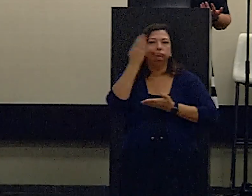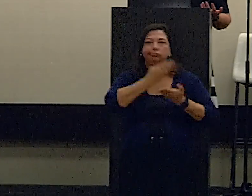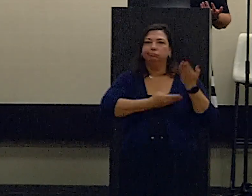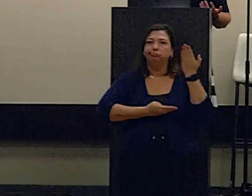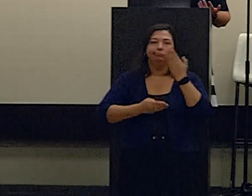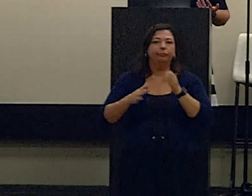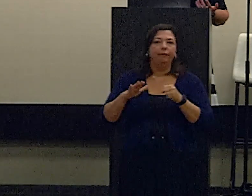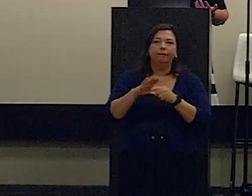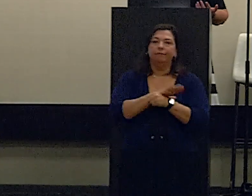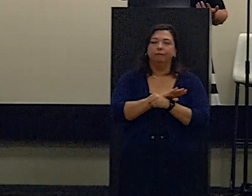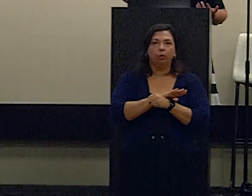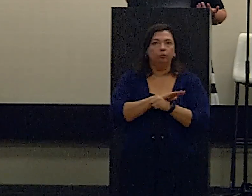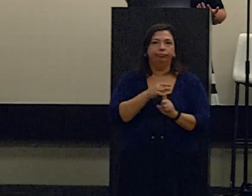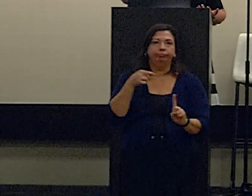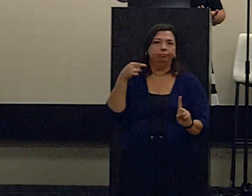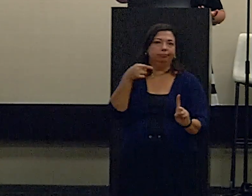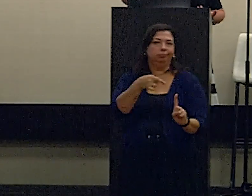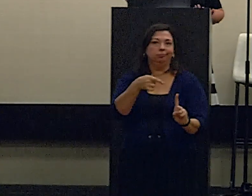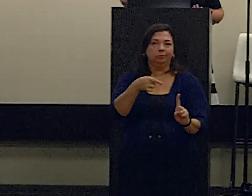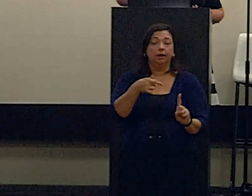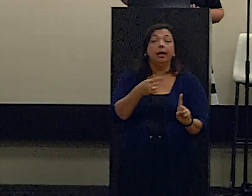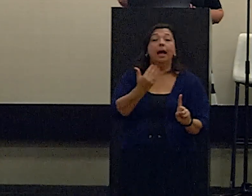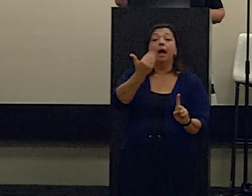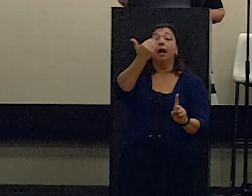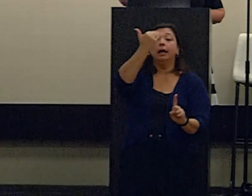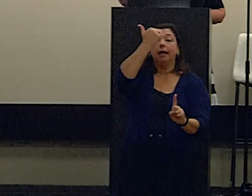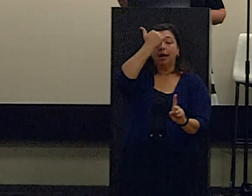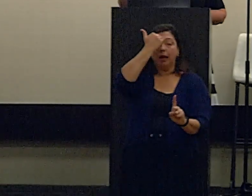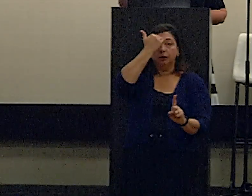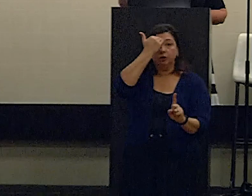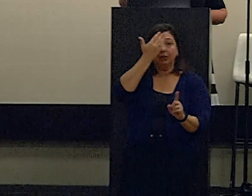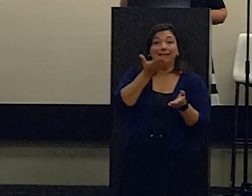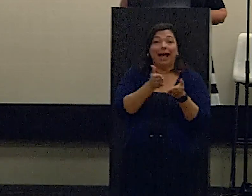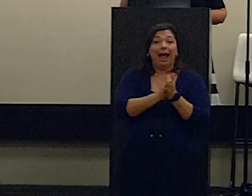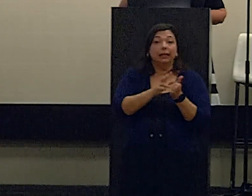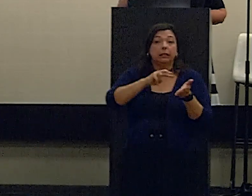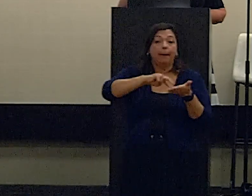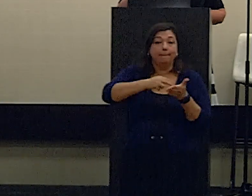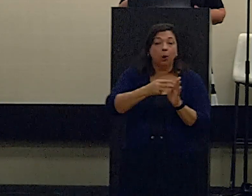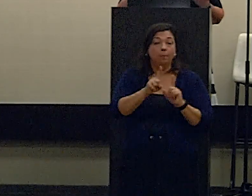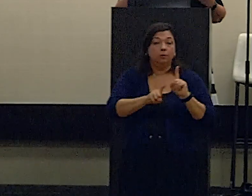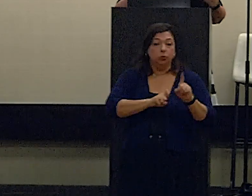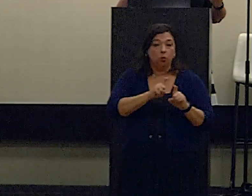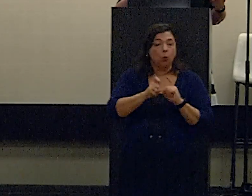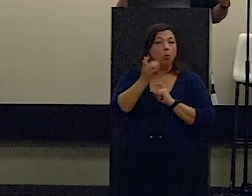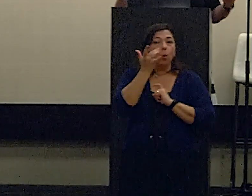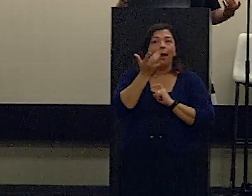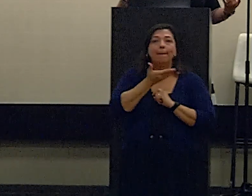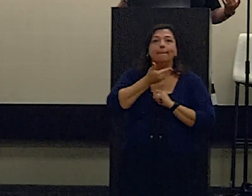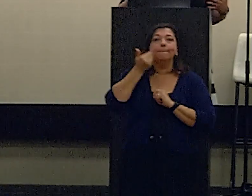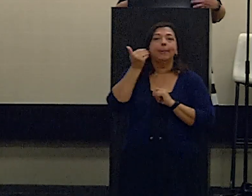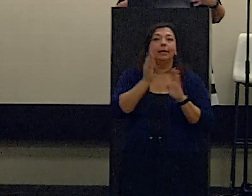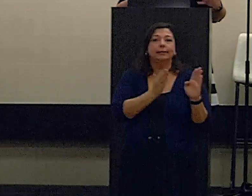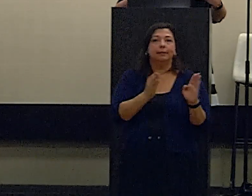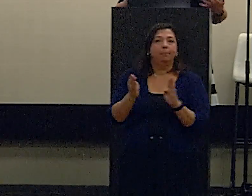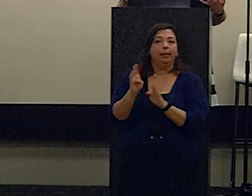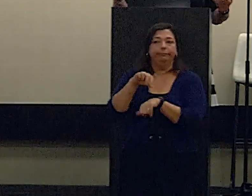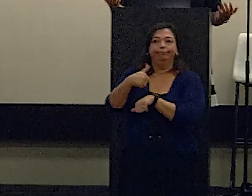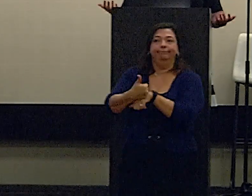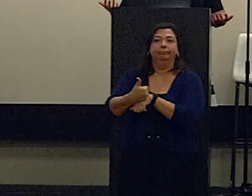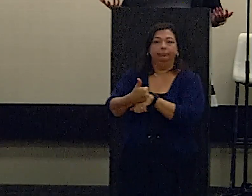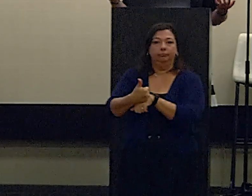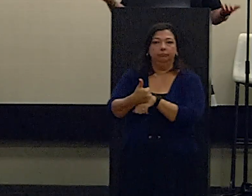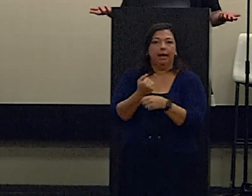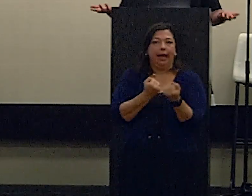picture. So this is all about being conscious and asking purposeful questions so that we can create the best possible plan and be the best